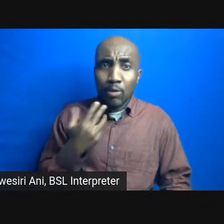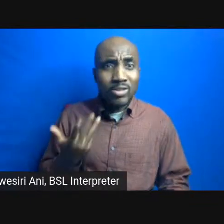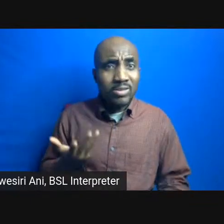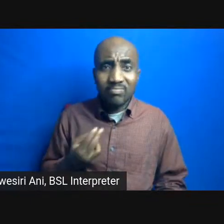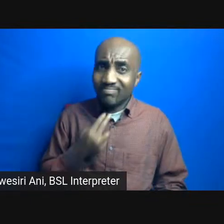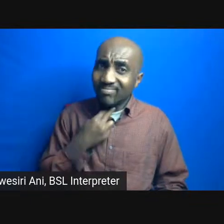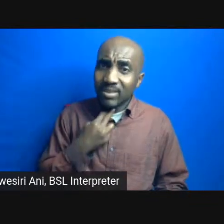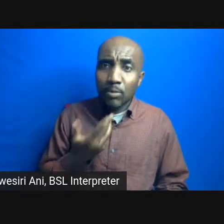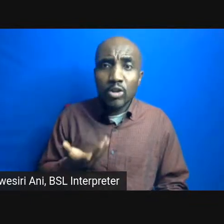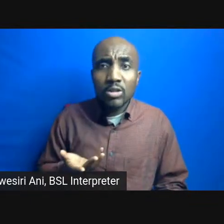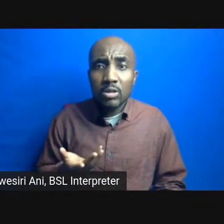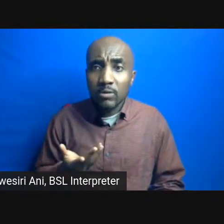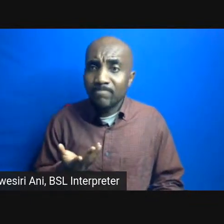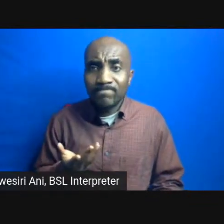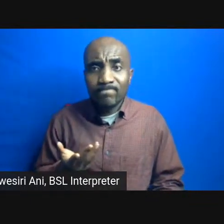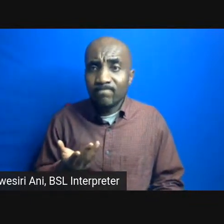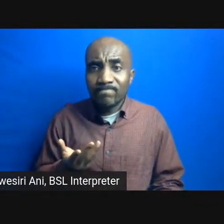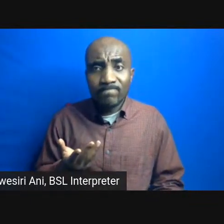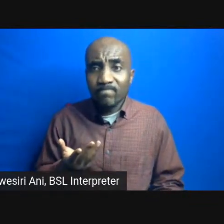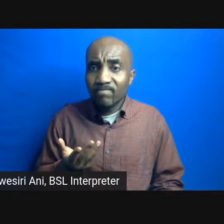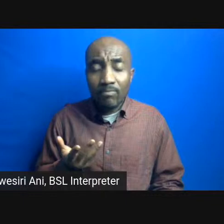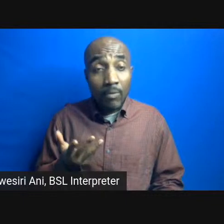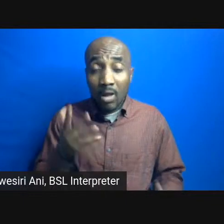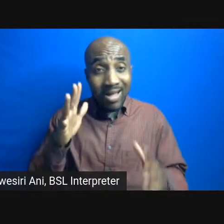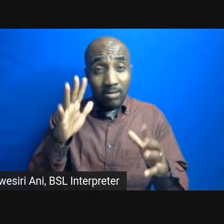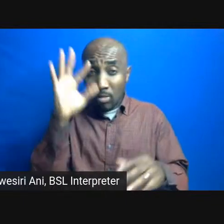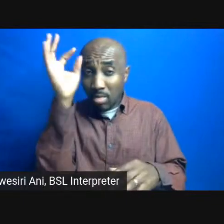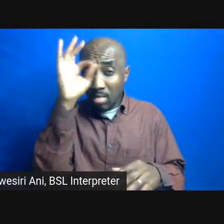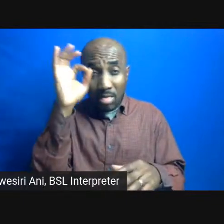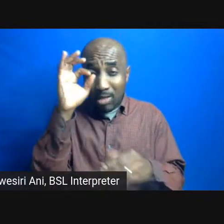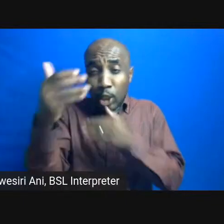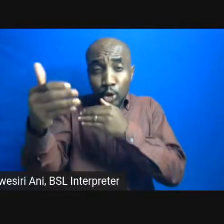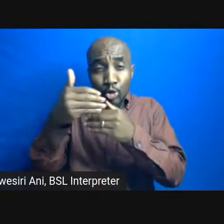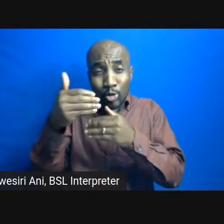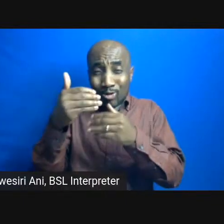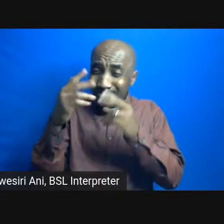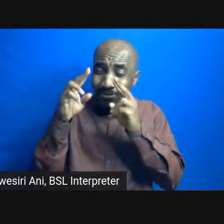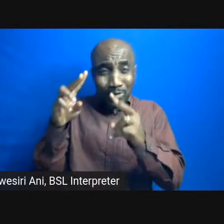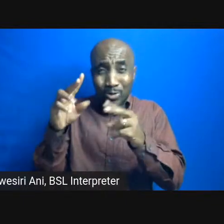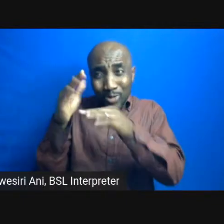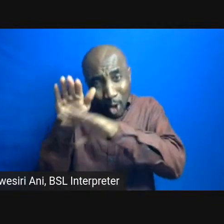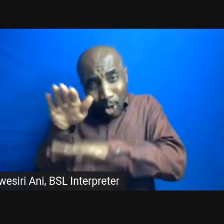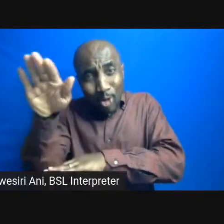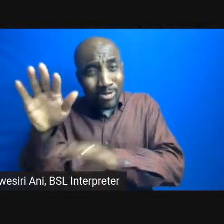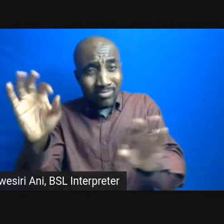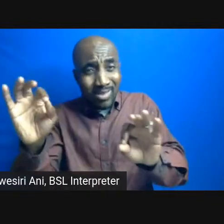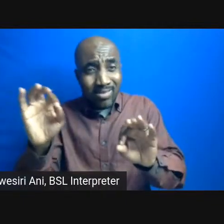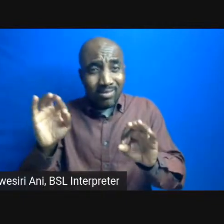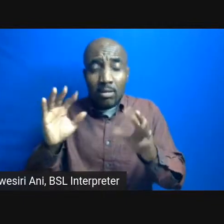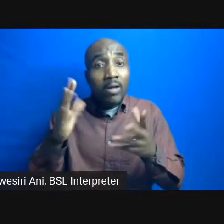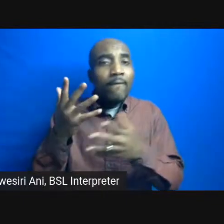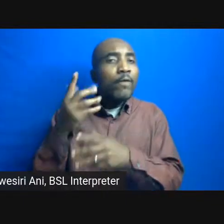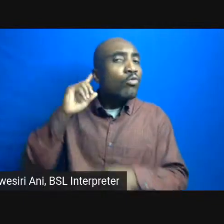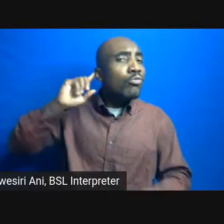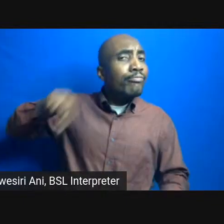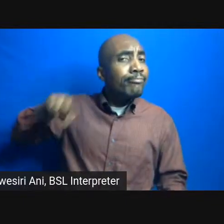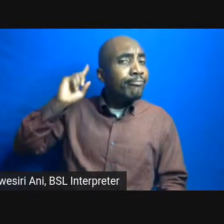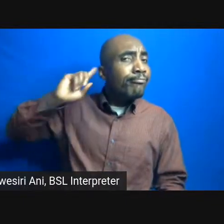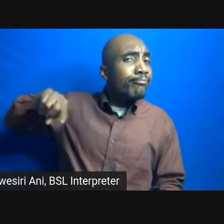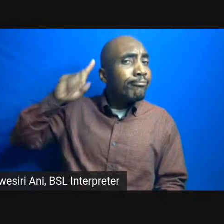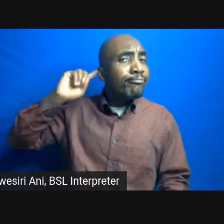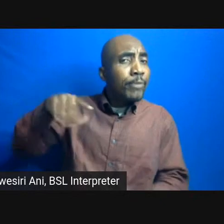best and irresponsible and short-sighted at worst. This denial